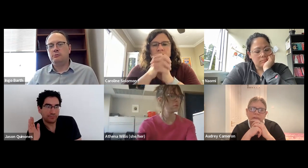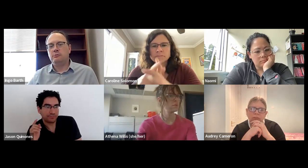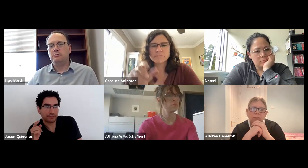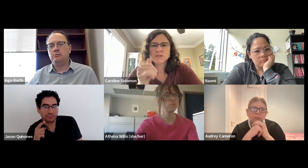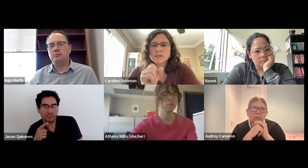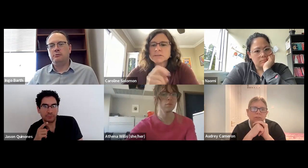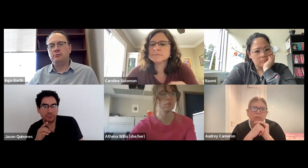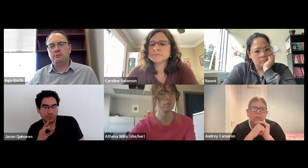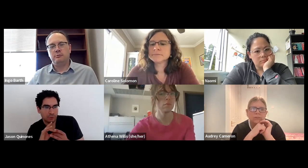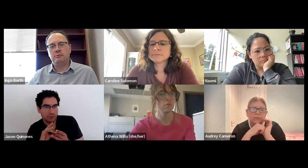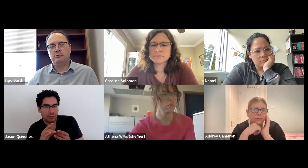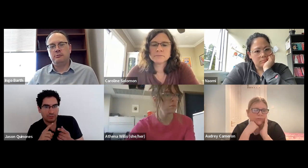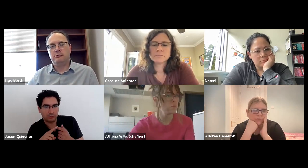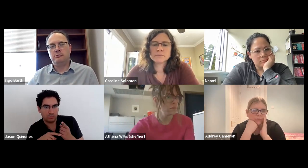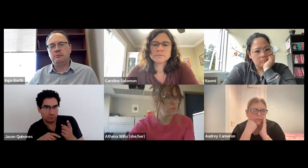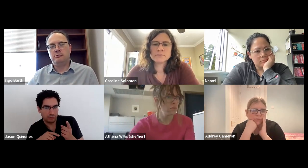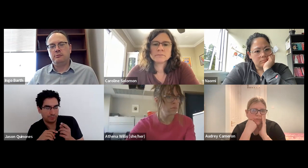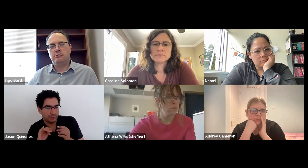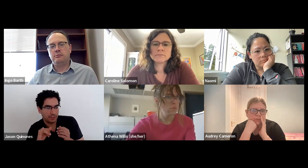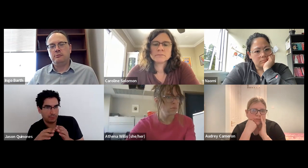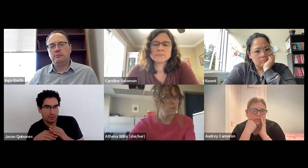that's more general. This is Jason.